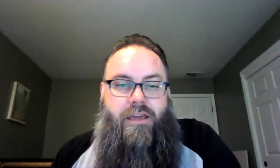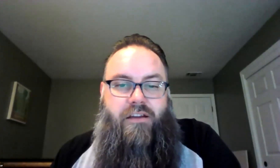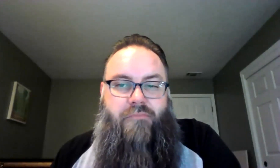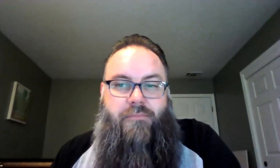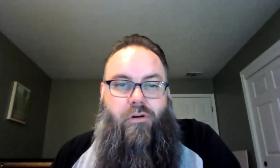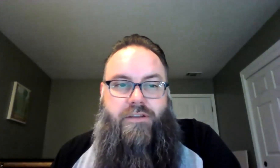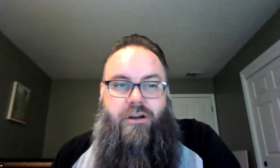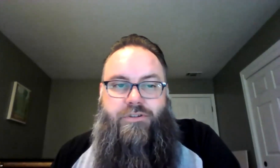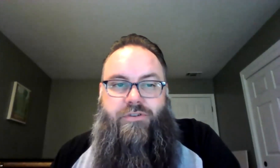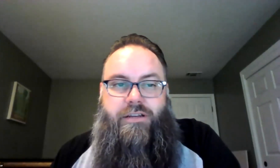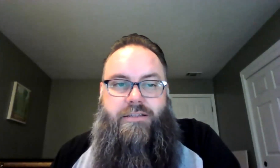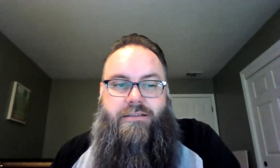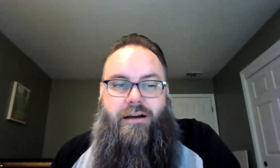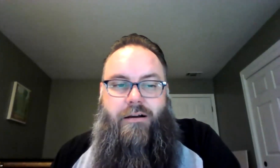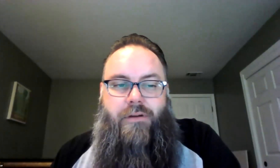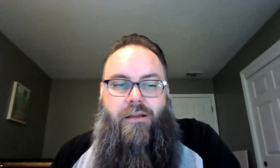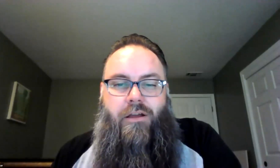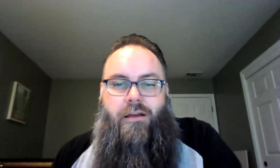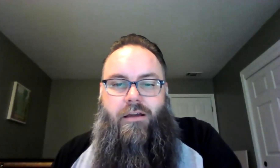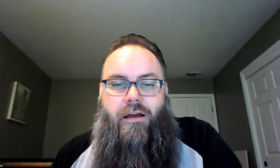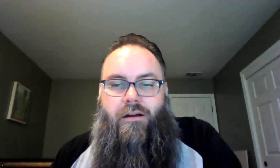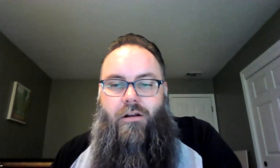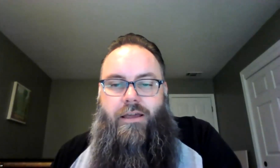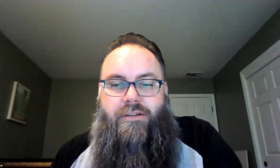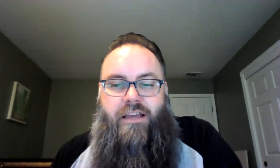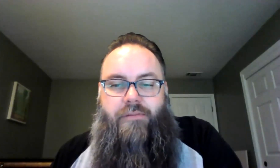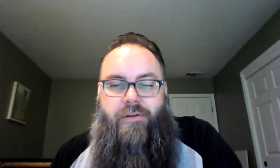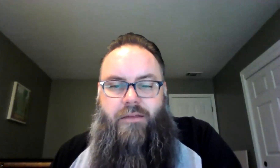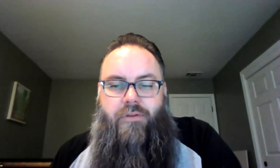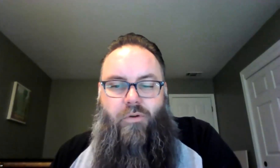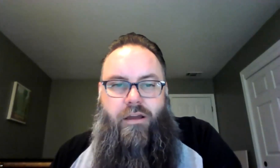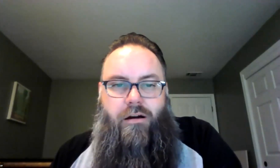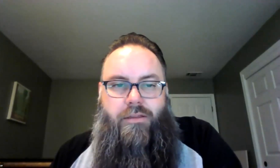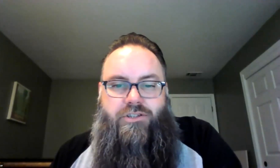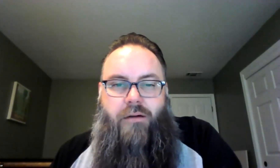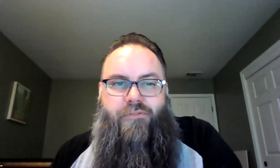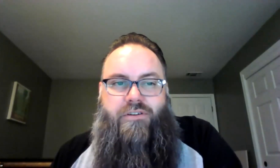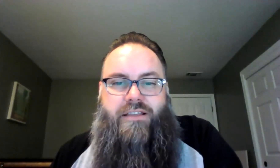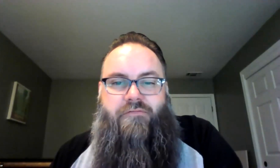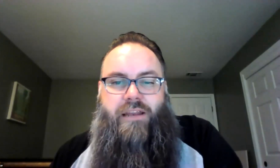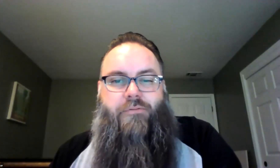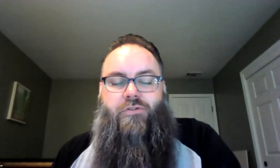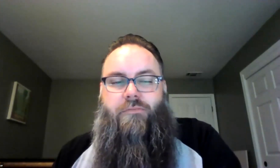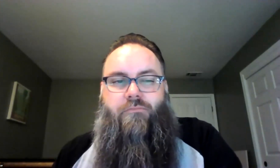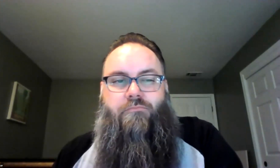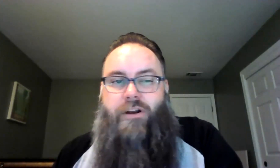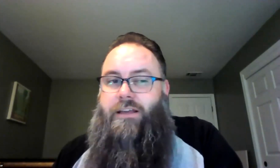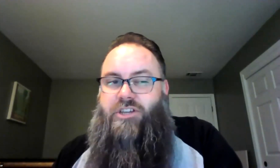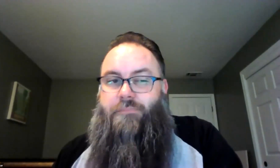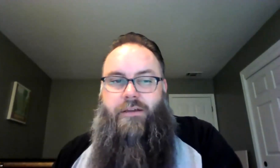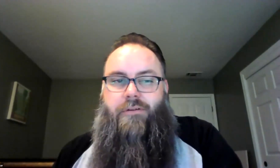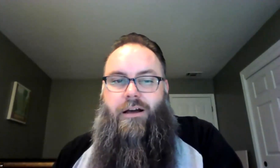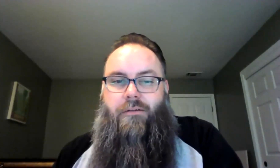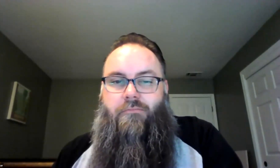can be the beginning of many more of these opportunities. Carly and the team that have been working on the job fairs, they've been able to do them